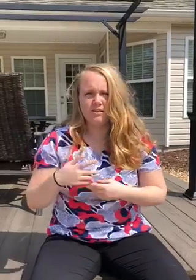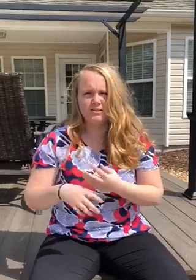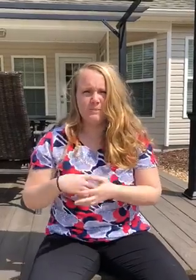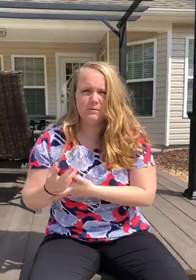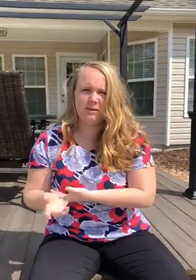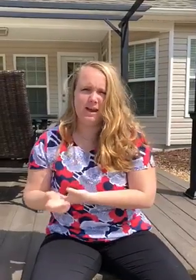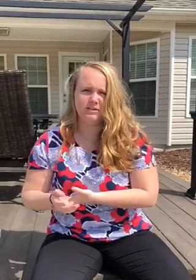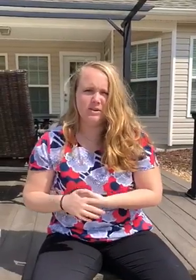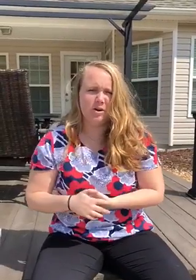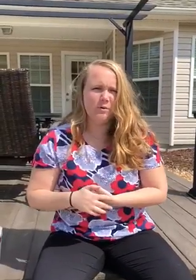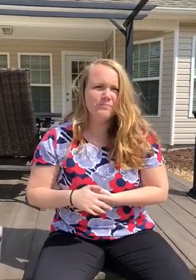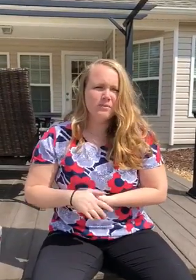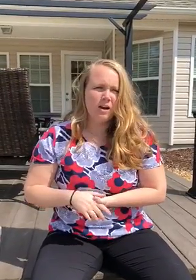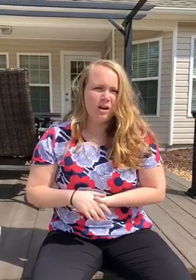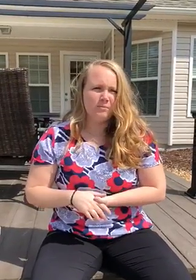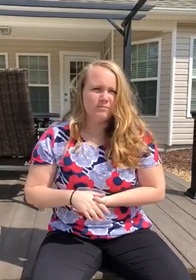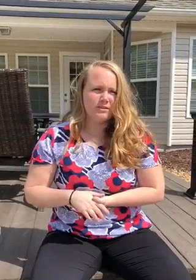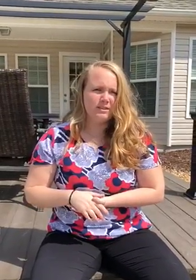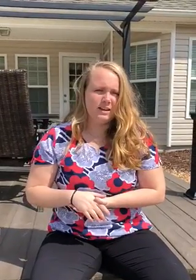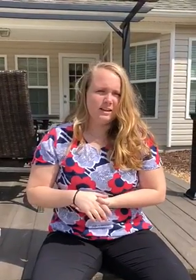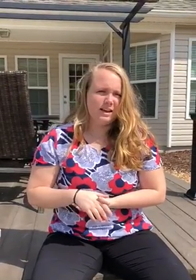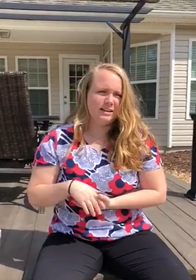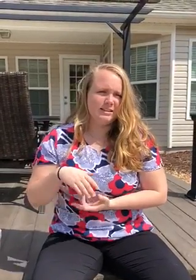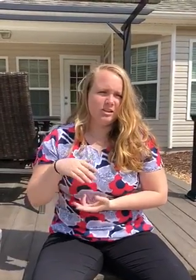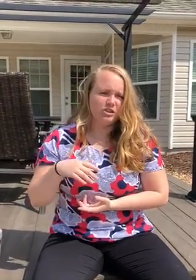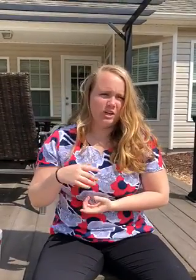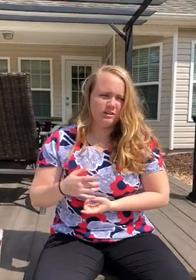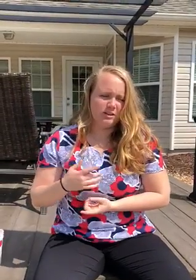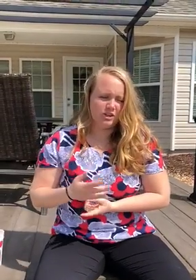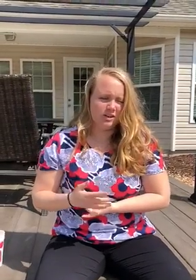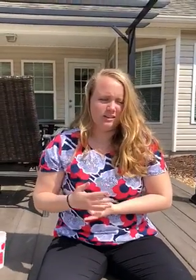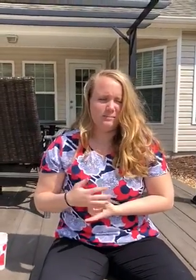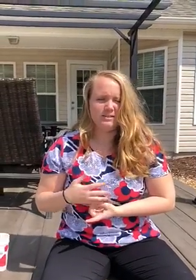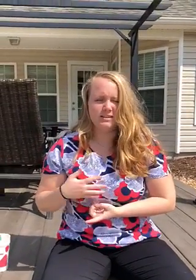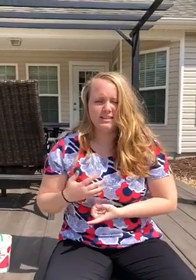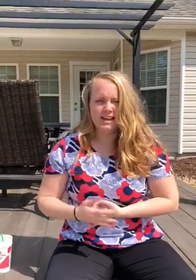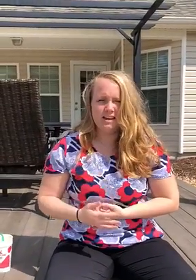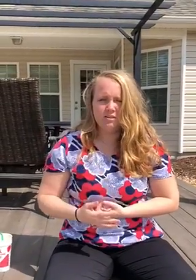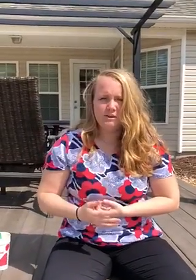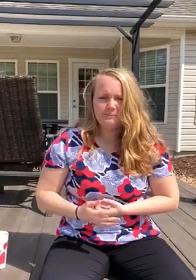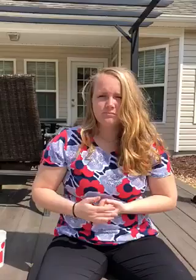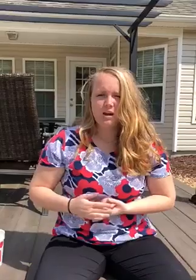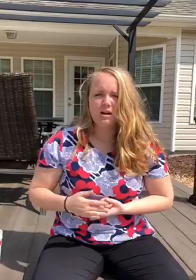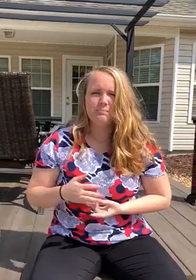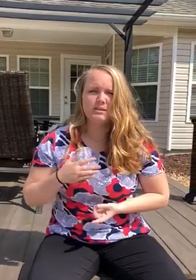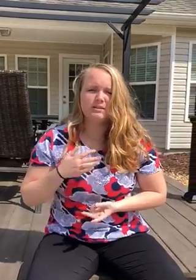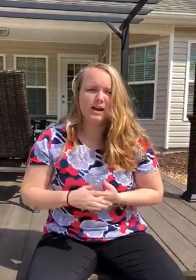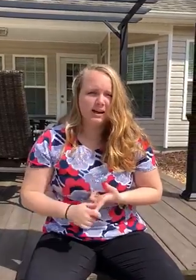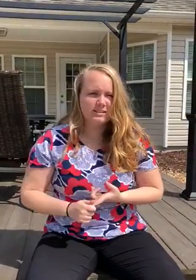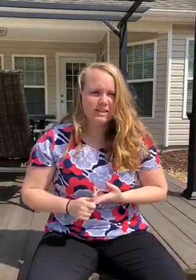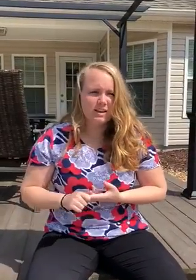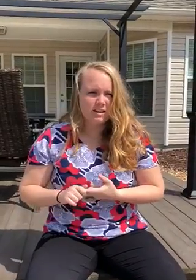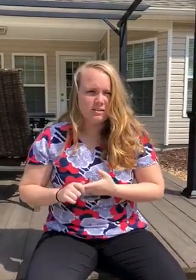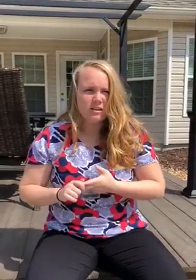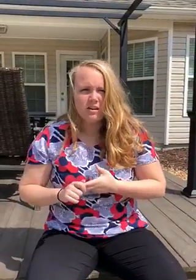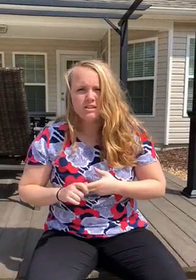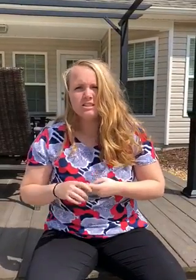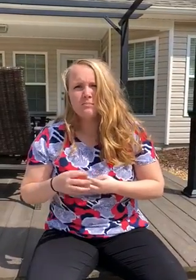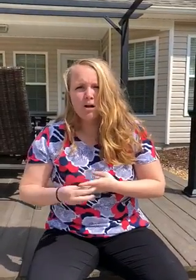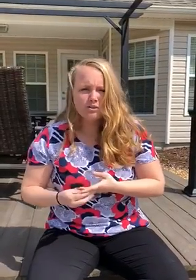things come into play. So he had congenitally missing teeth, misaligned teeth, smaller